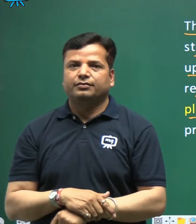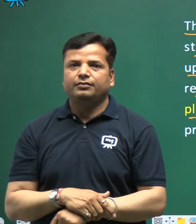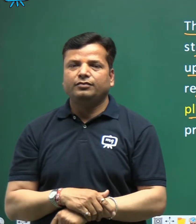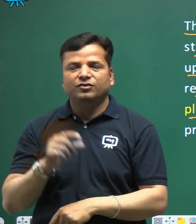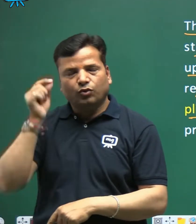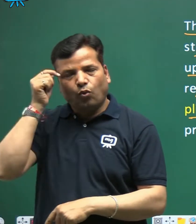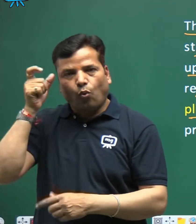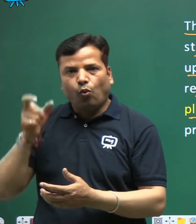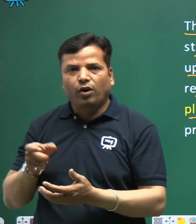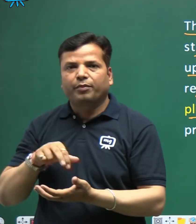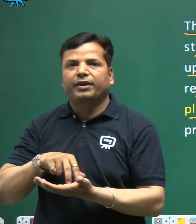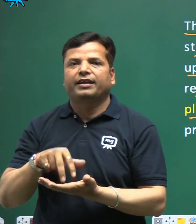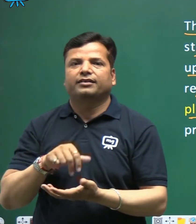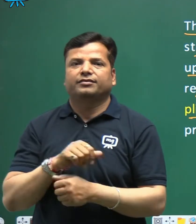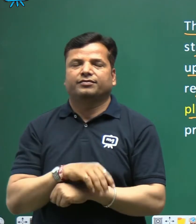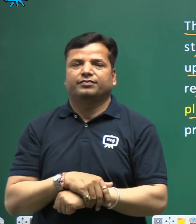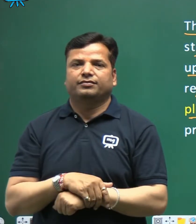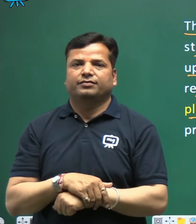Word meanings: